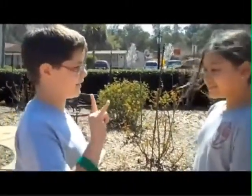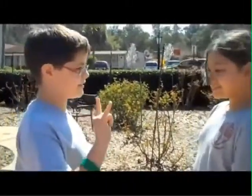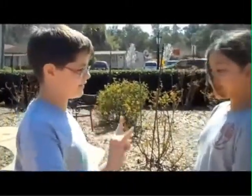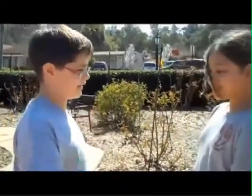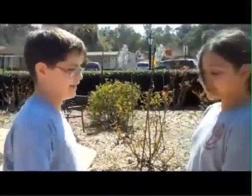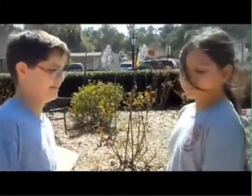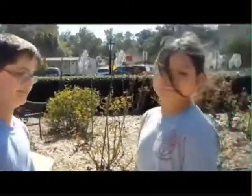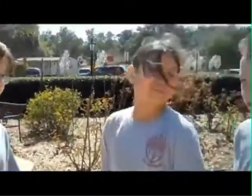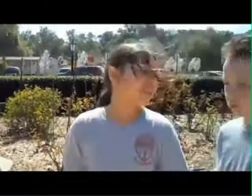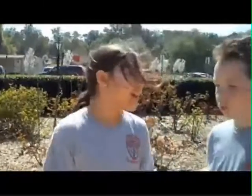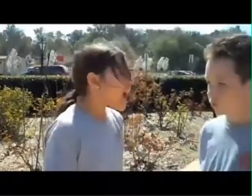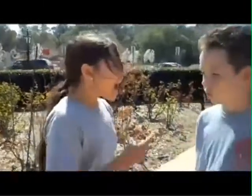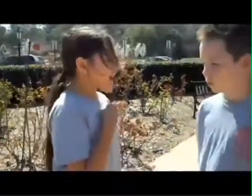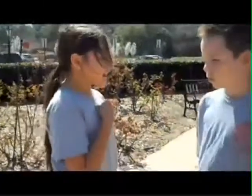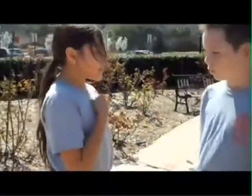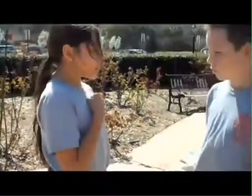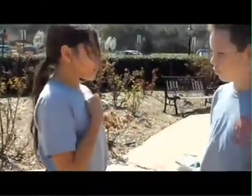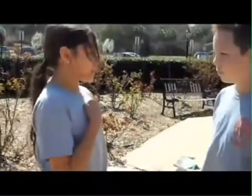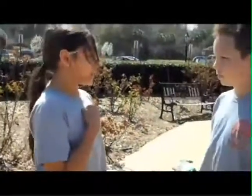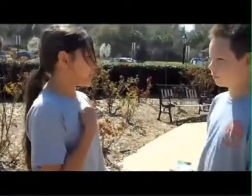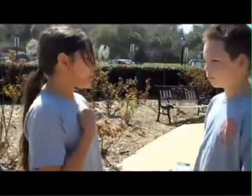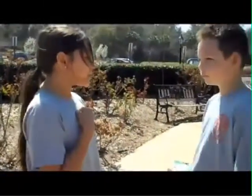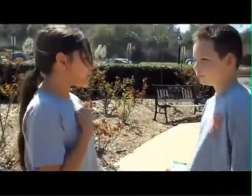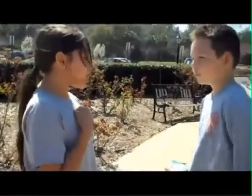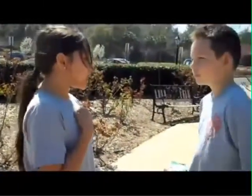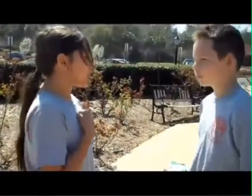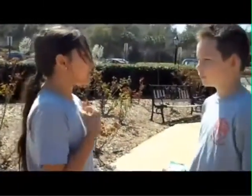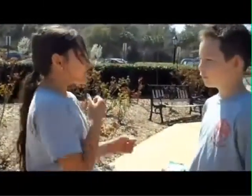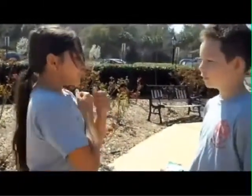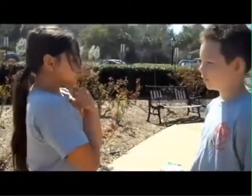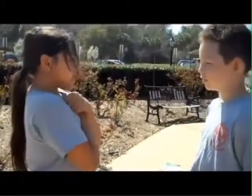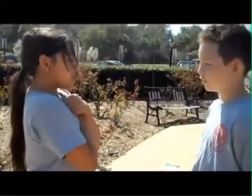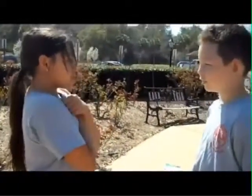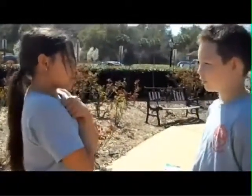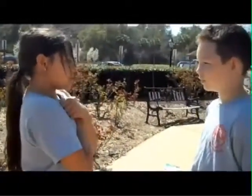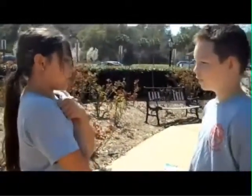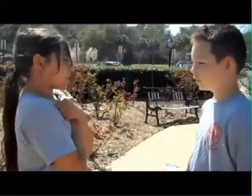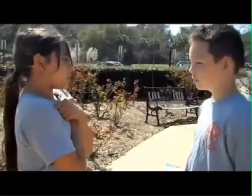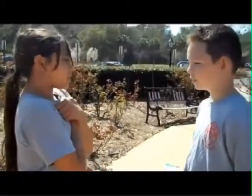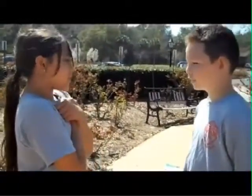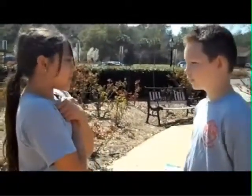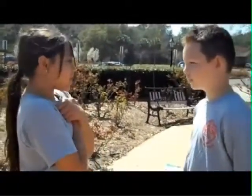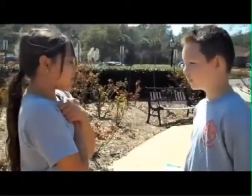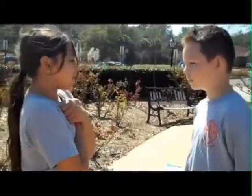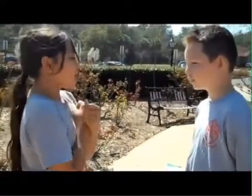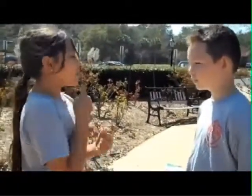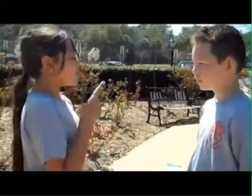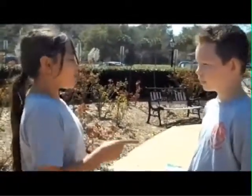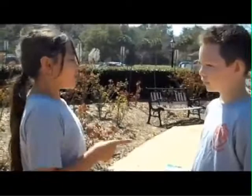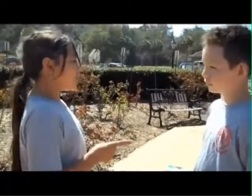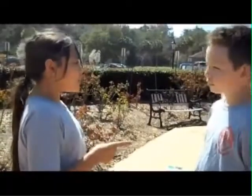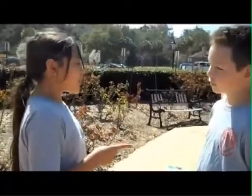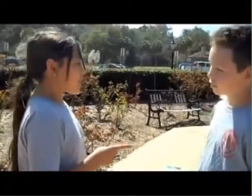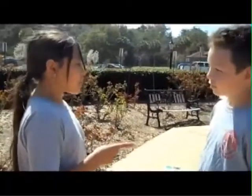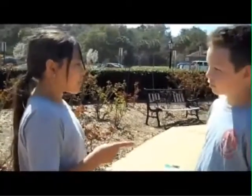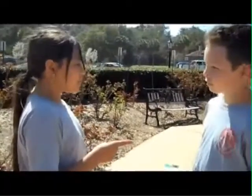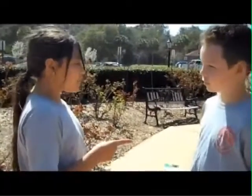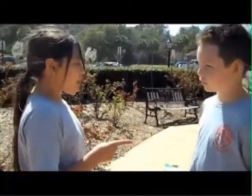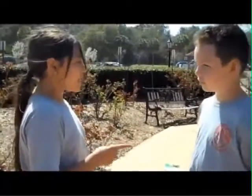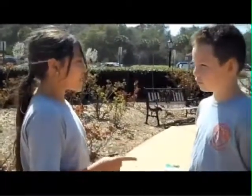not the end. I point to myself at the star. Love, cross my hands over my heart. You, then I point to a friend.